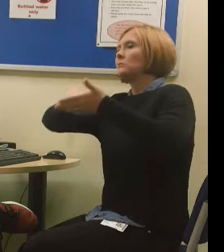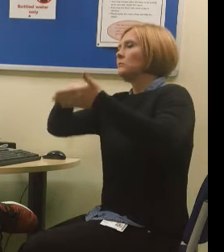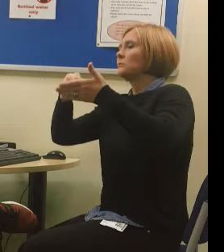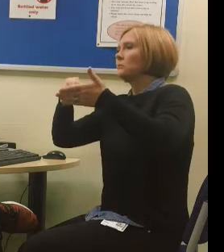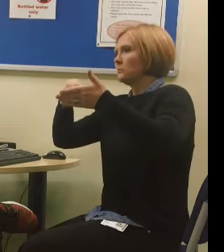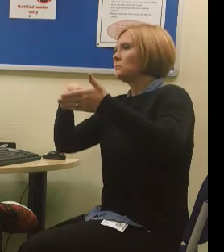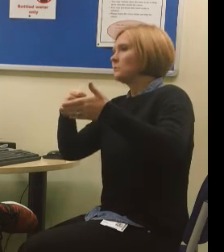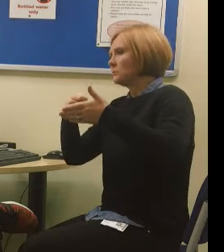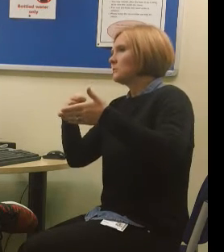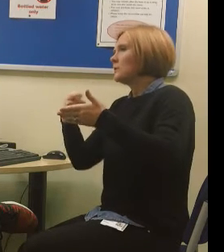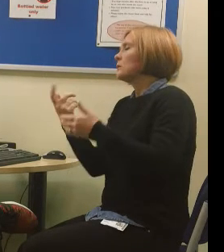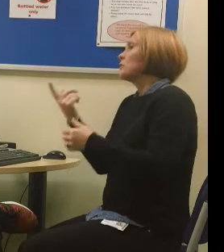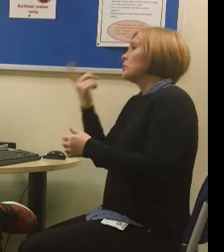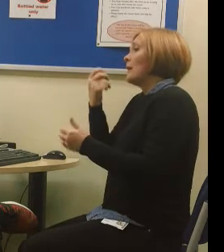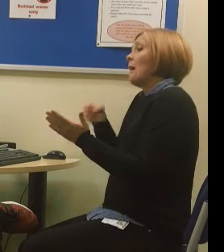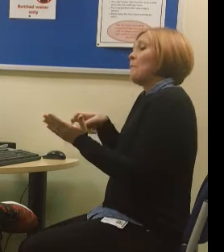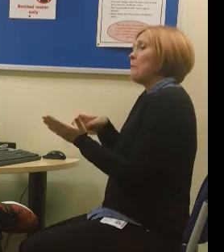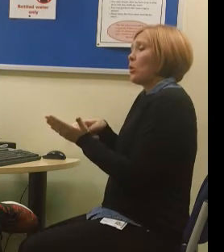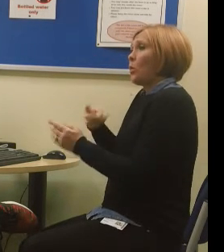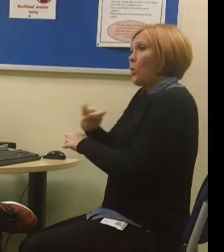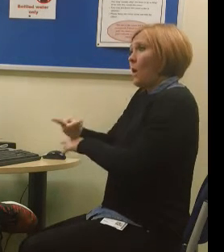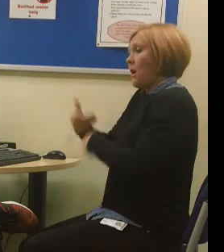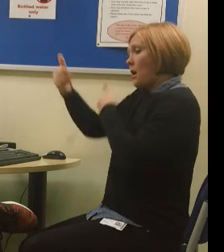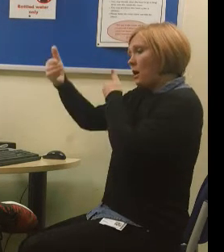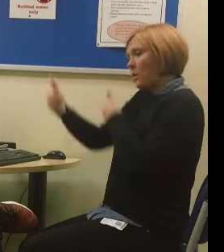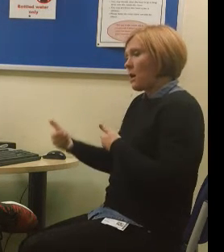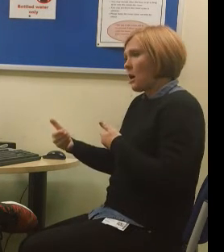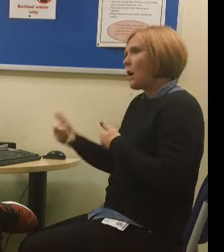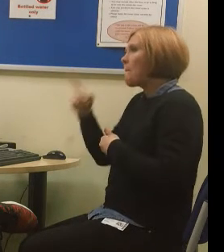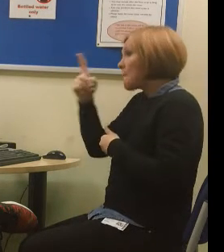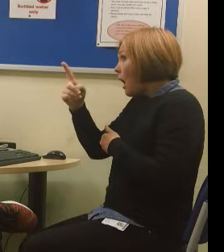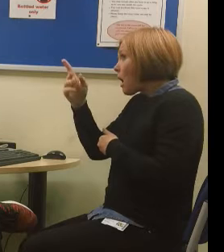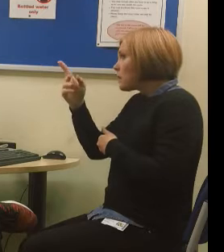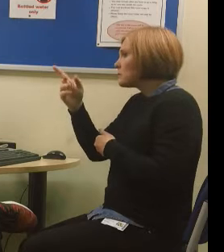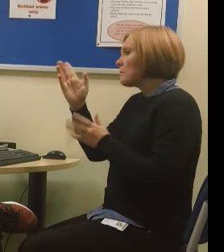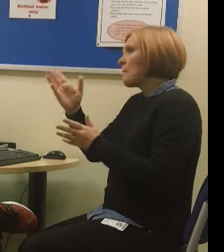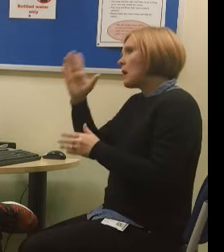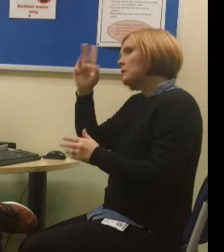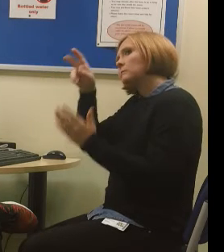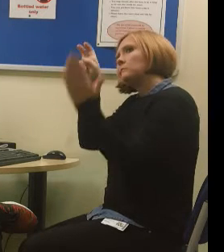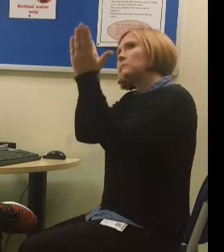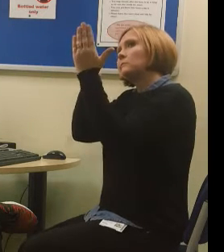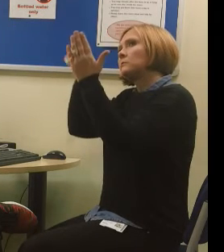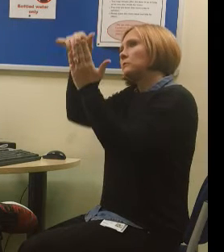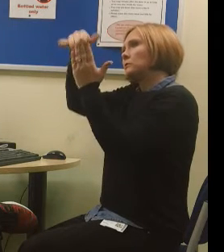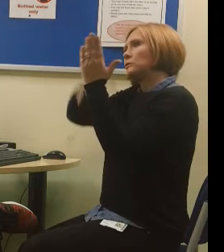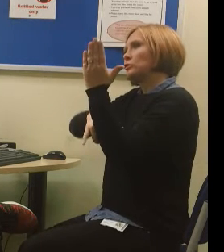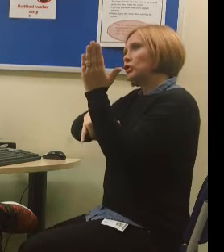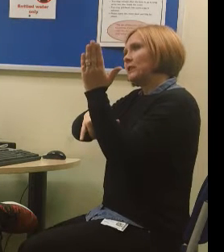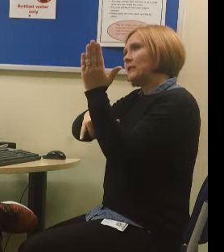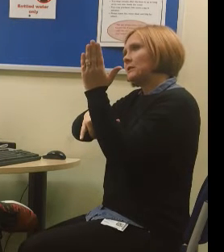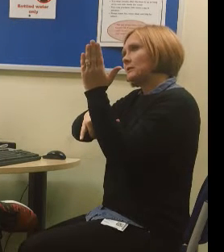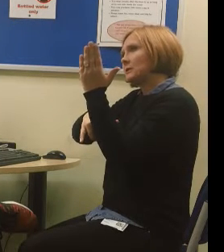be booked for 1 hour, and you can book it 24 hours in advance. There's a sign-up sheet on the door here for you to do